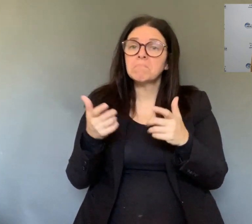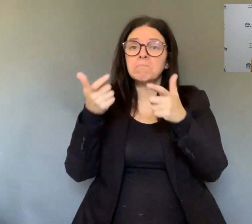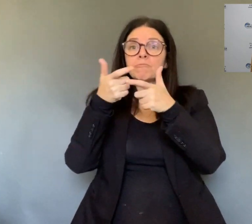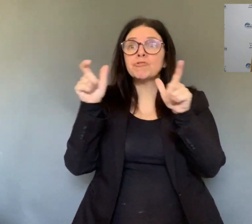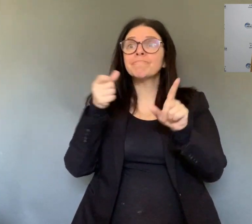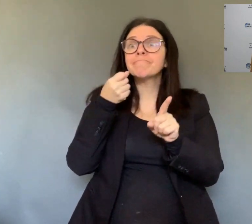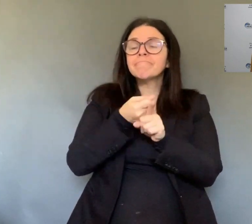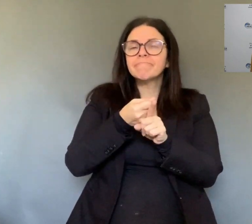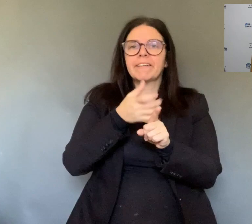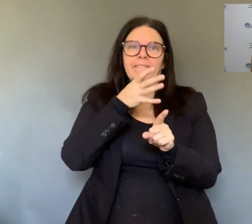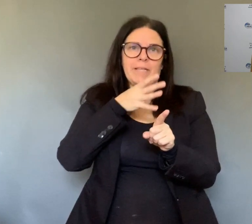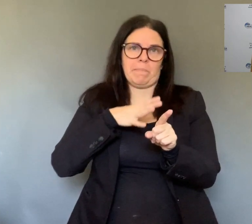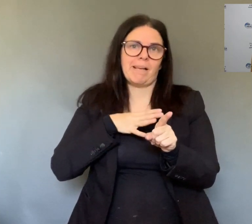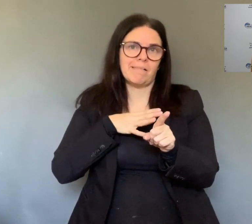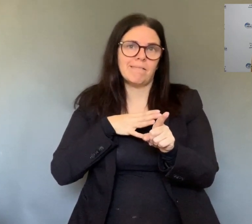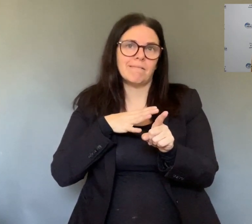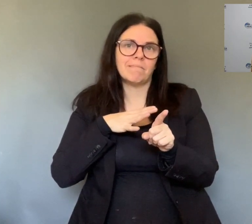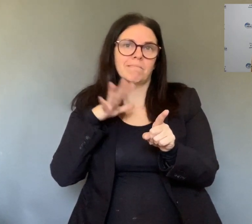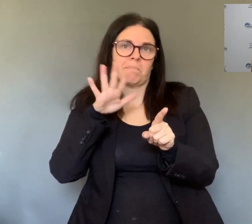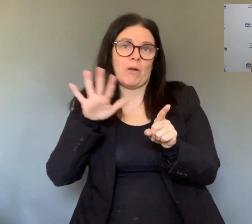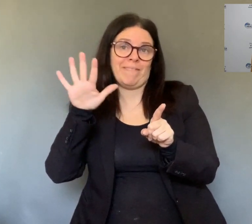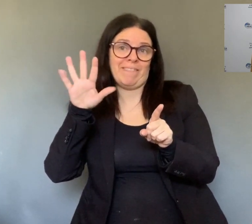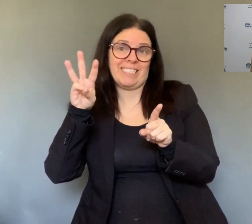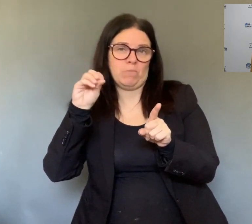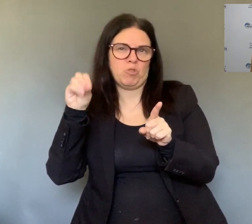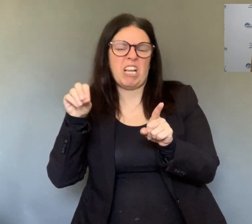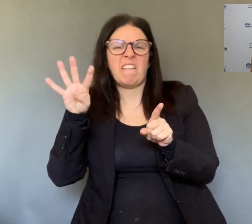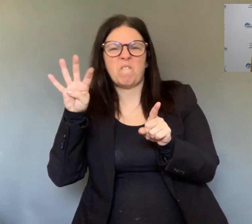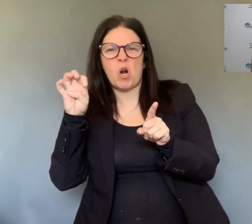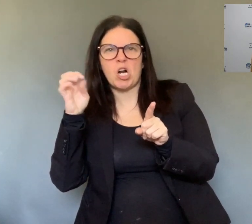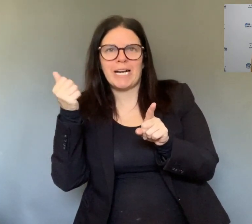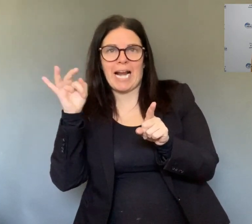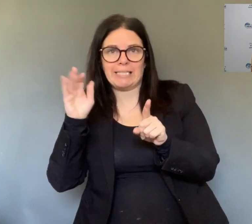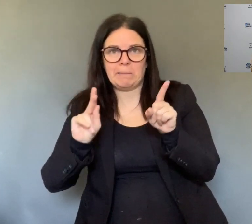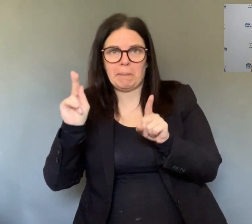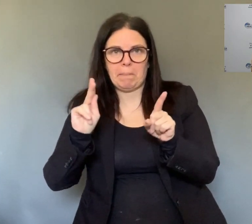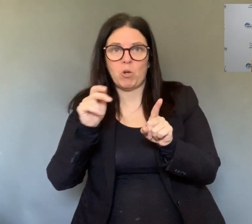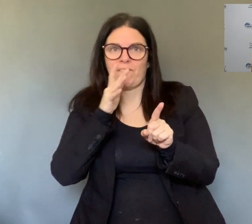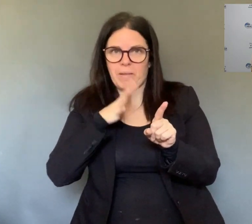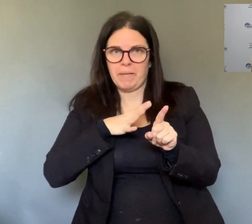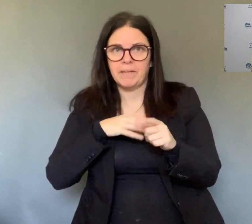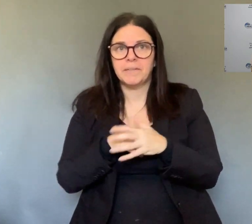provider, walk-in clinic, or virtual medical assessment, please visit